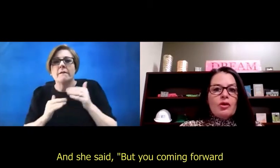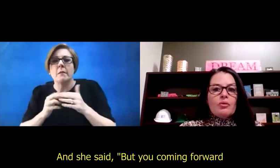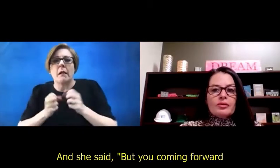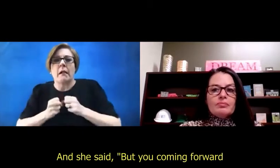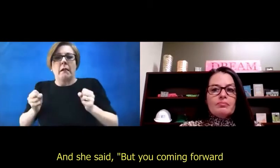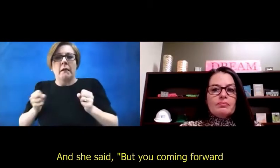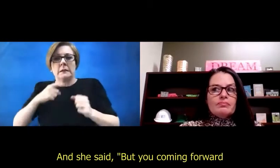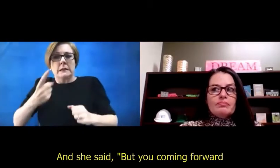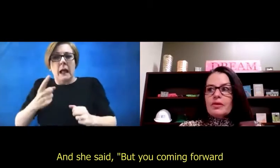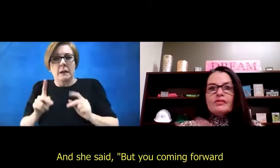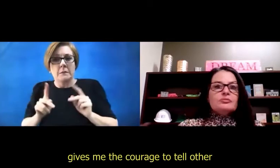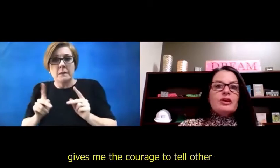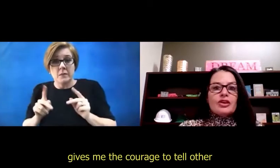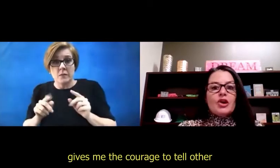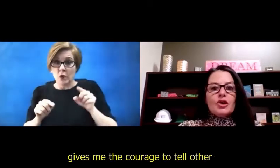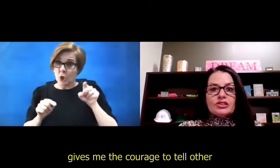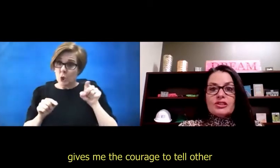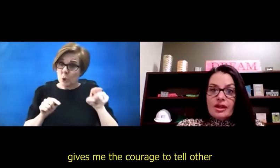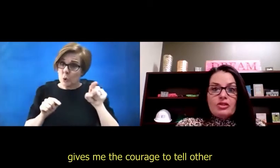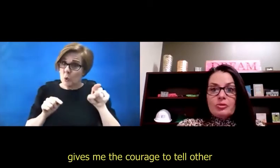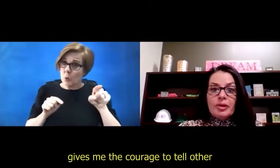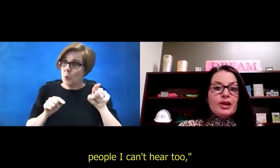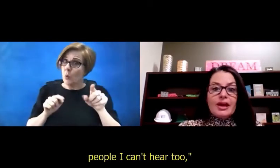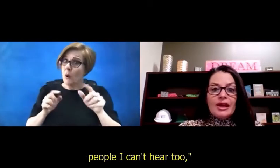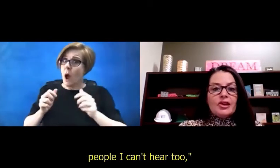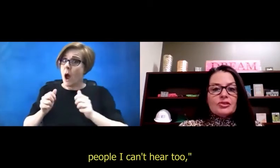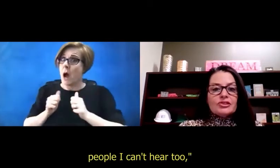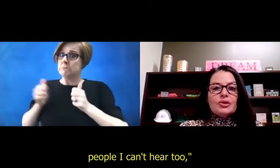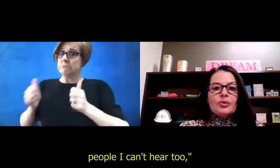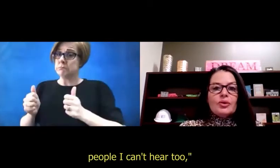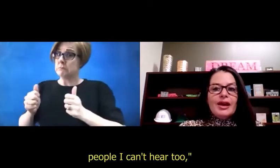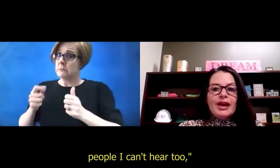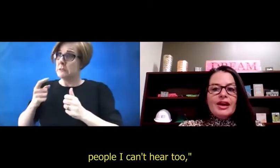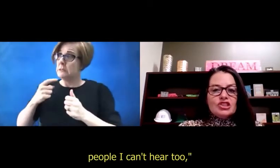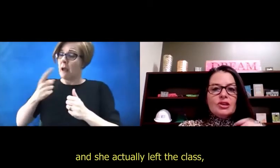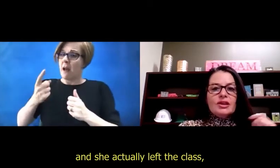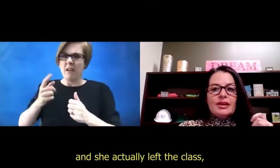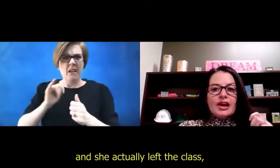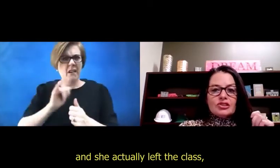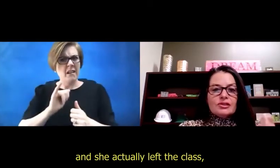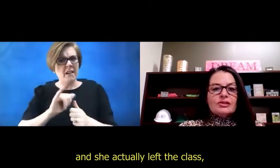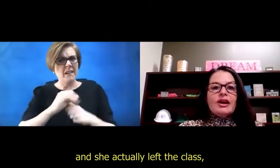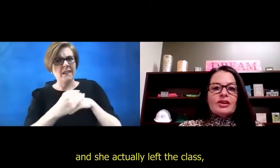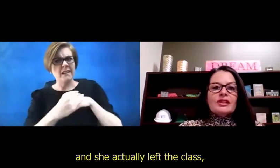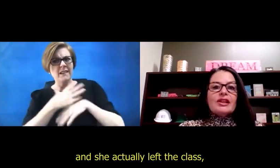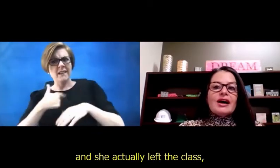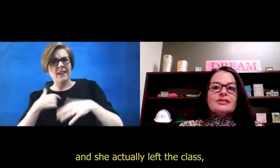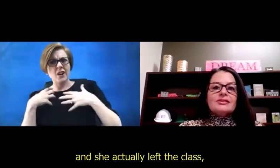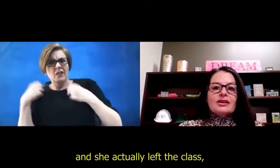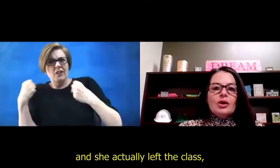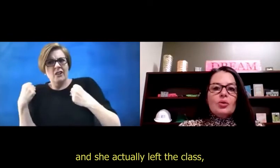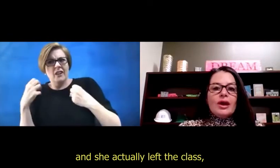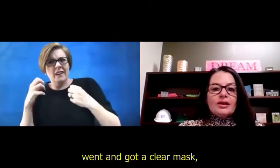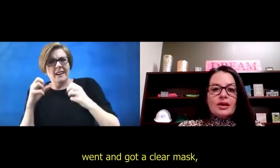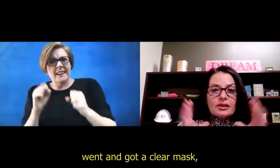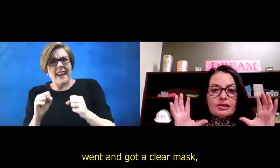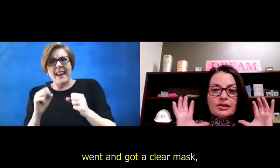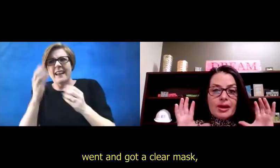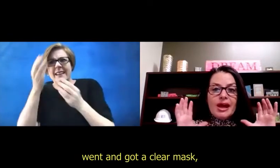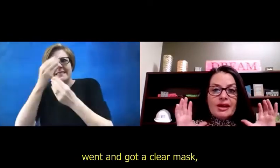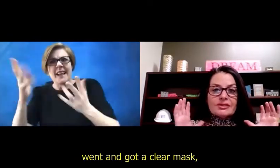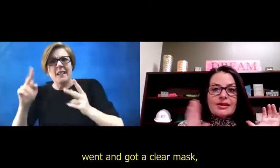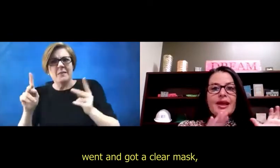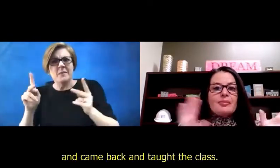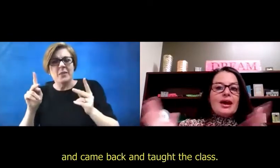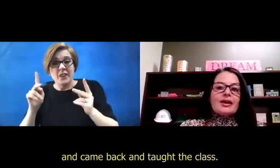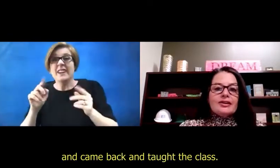you coming forward gives me the courage to tell other people I can't hear too. And she actually left the class, went and got a